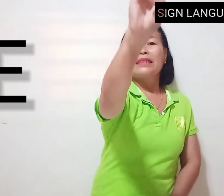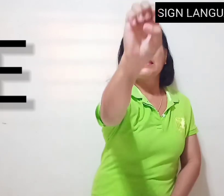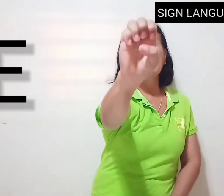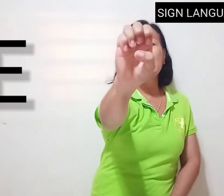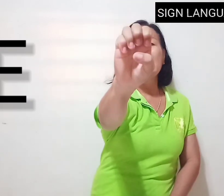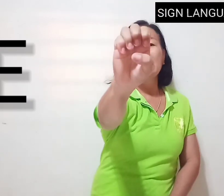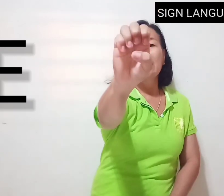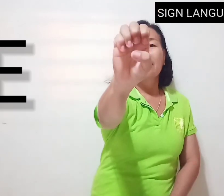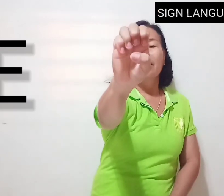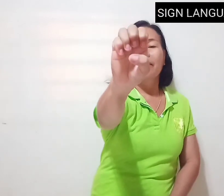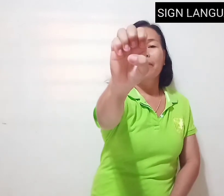E.